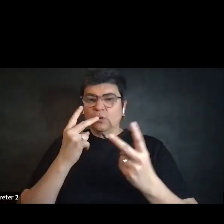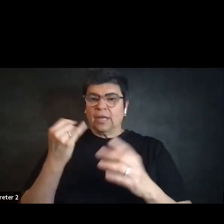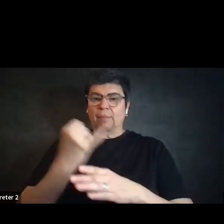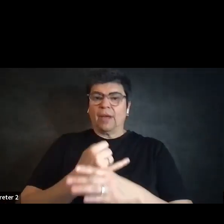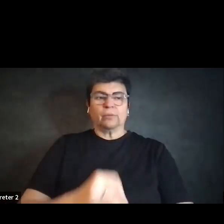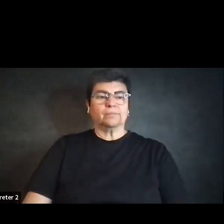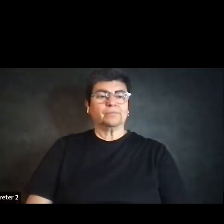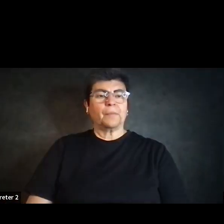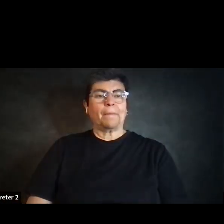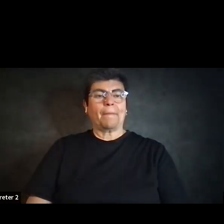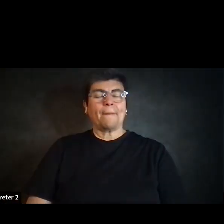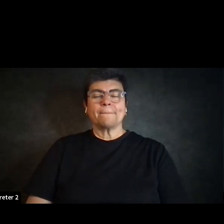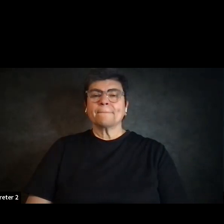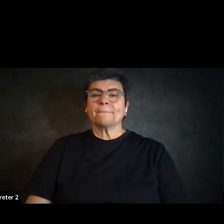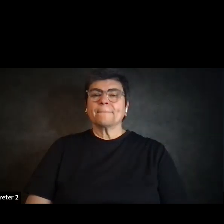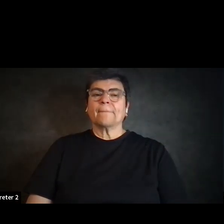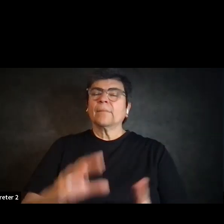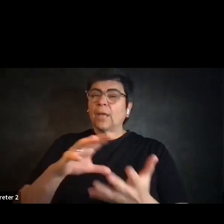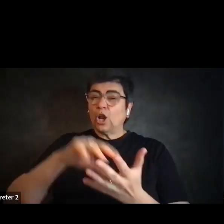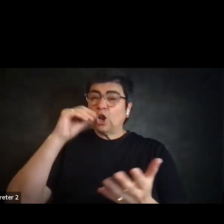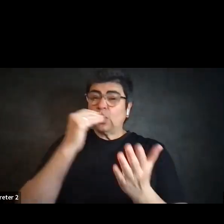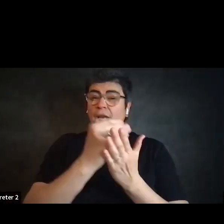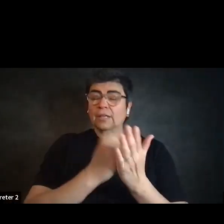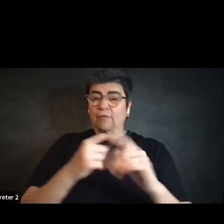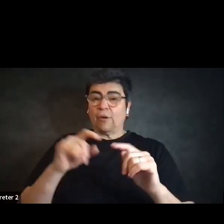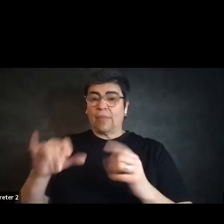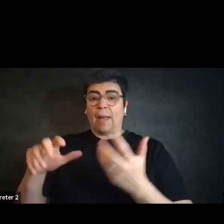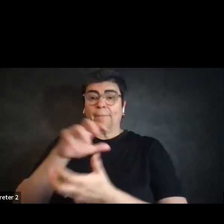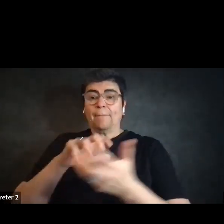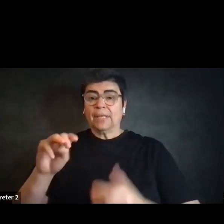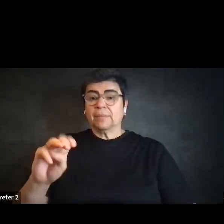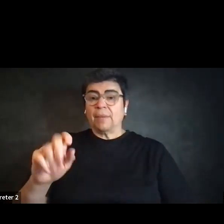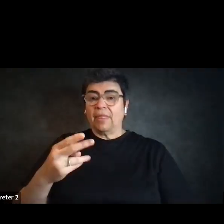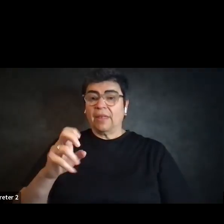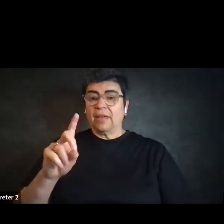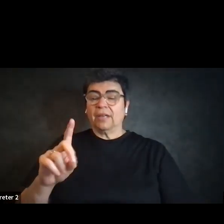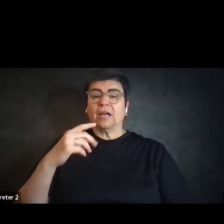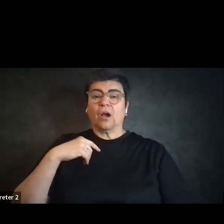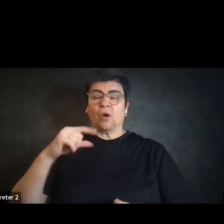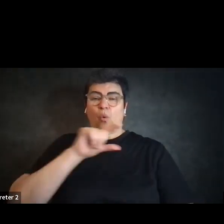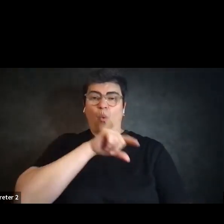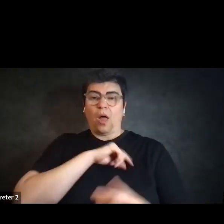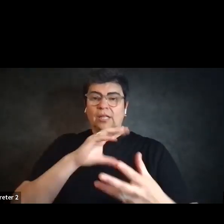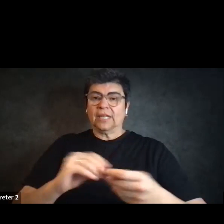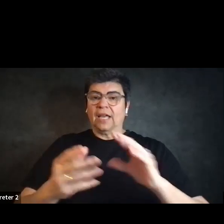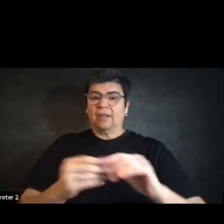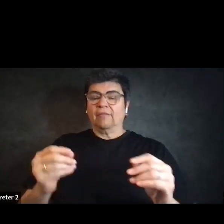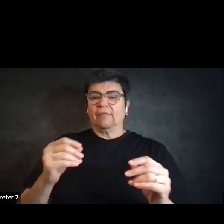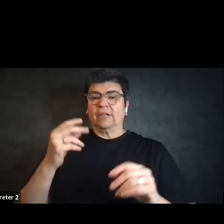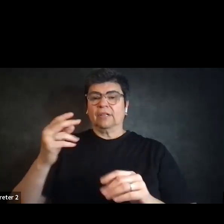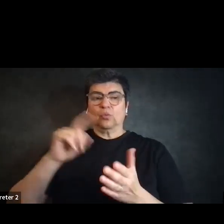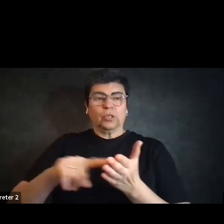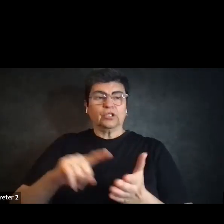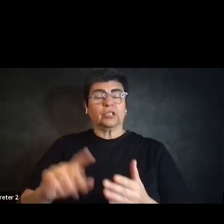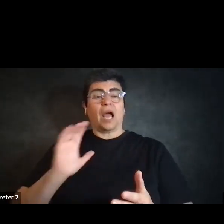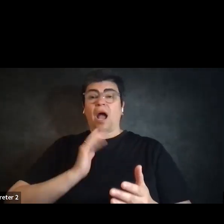What were the lessons learned from this mixed method qualitative study? Around 90% of our respondents or medical